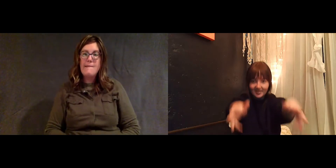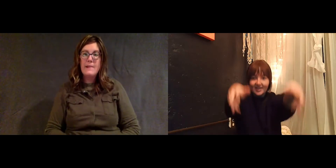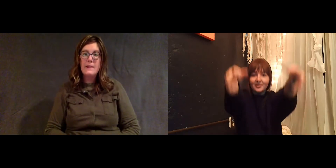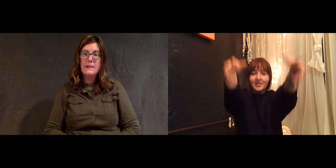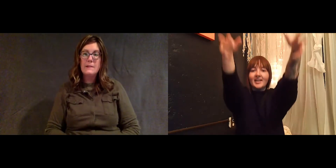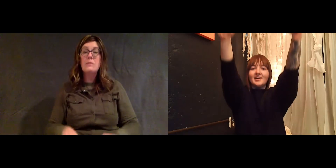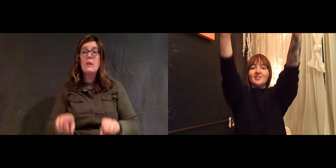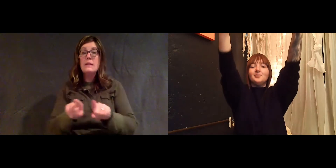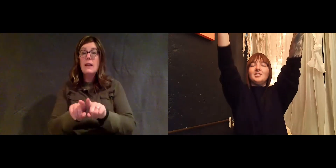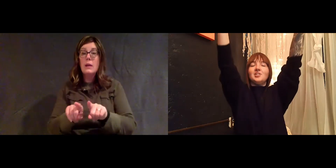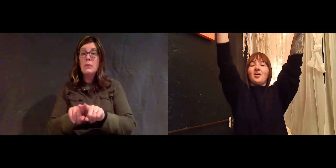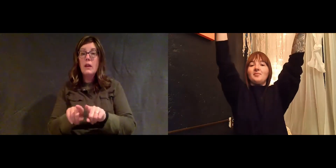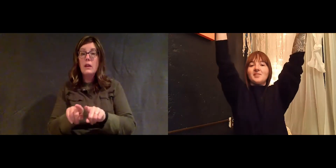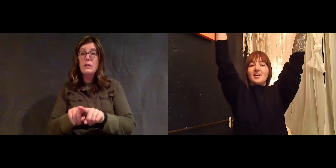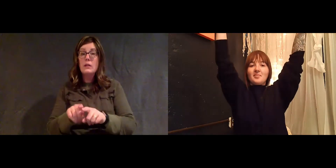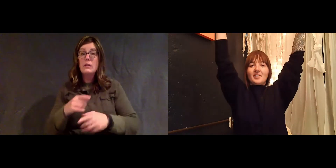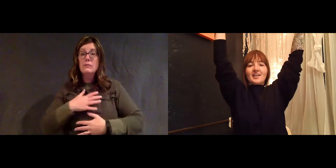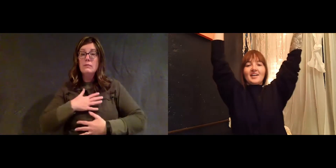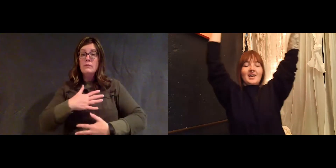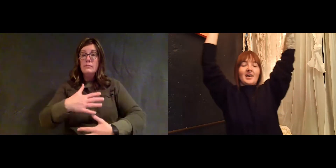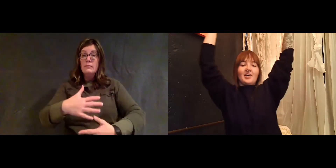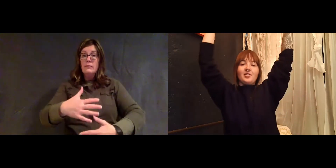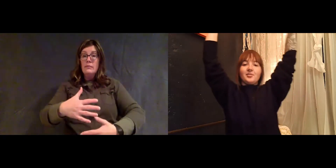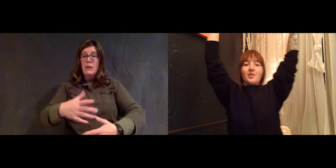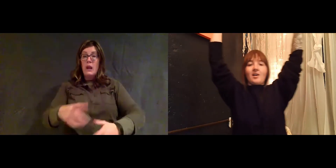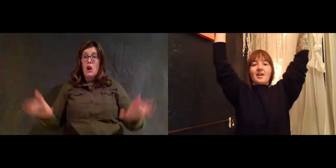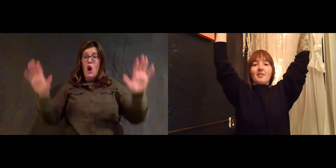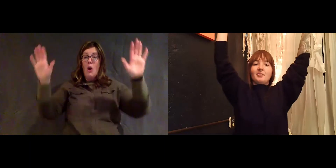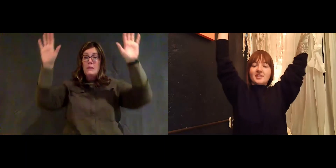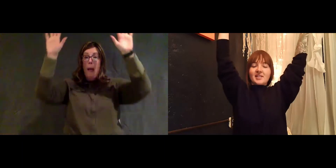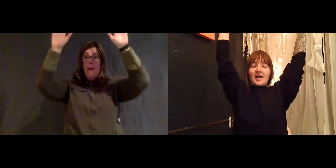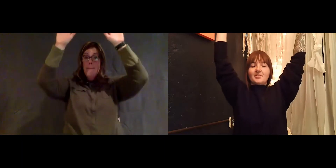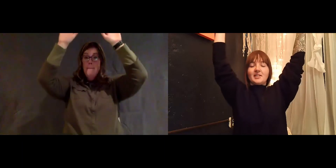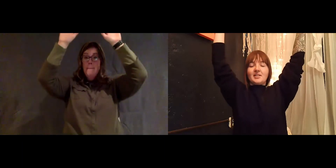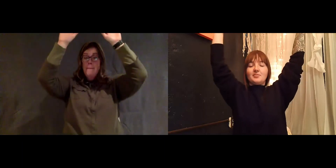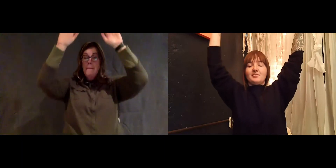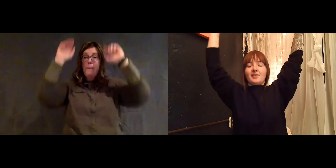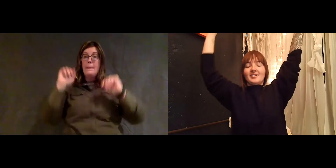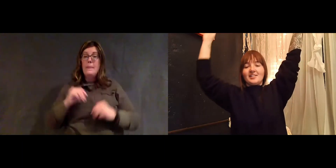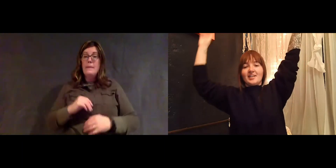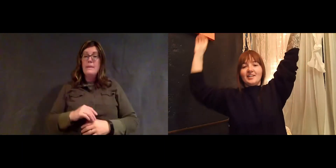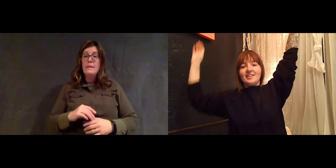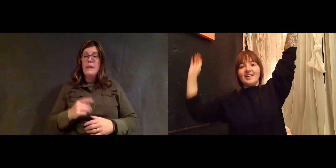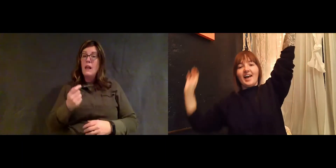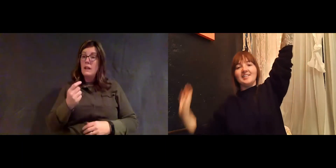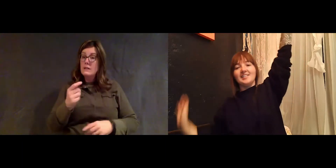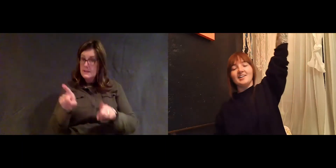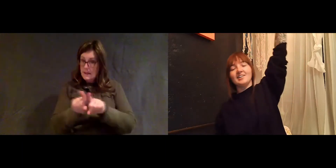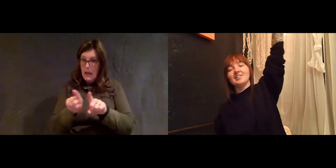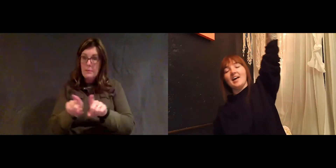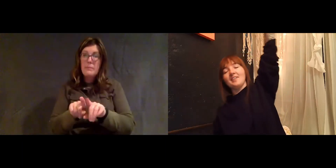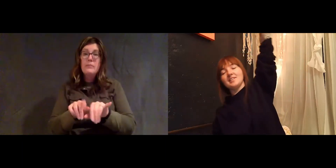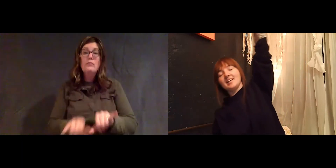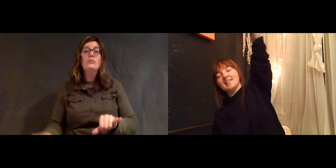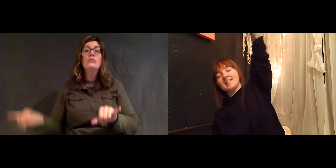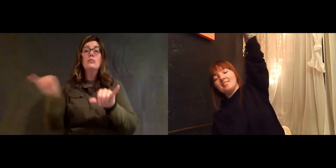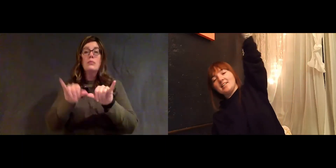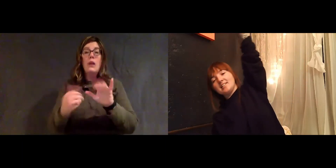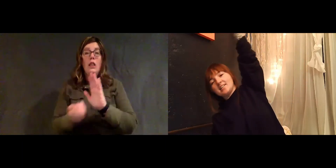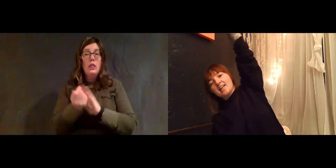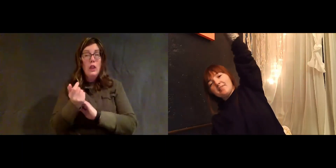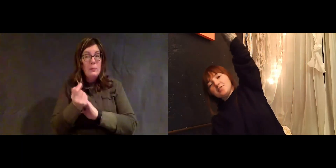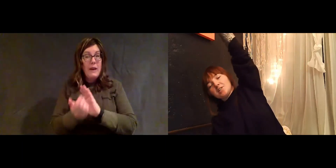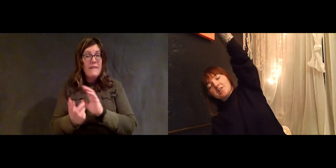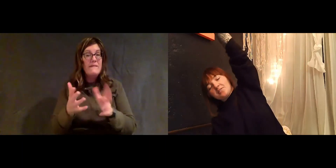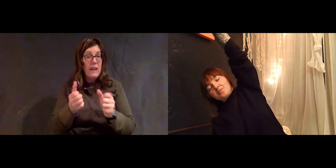Same thing, we're going to inhale, reach our arms up, and go through all of that one more time a little bit faster. Exhale, your left hand down, lean